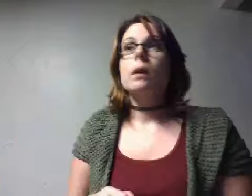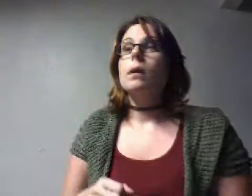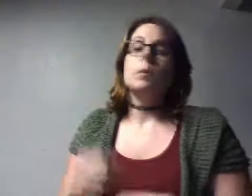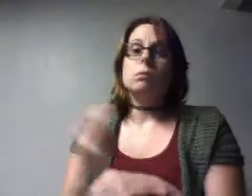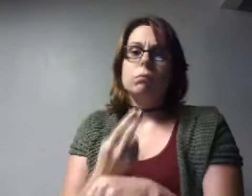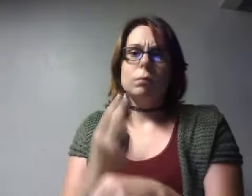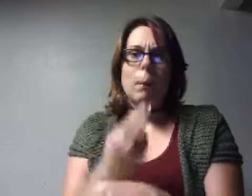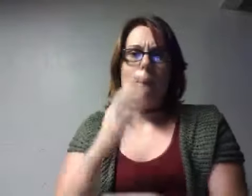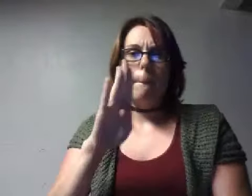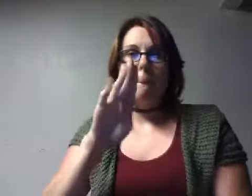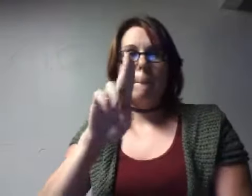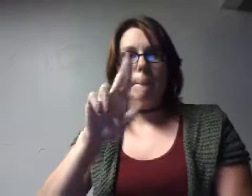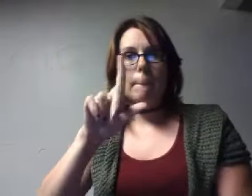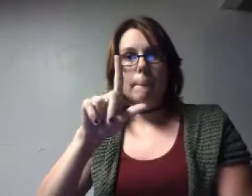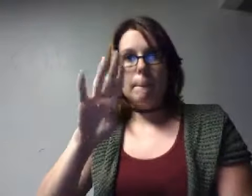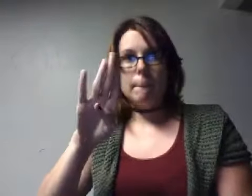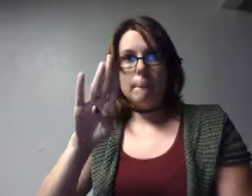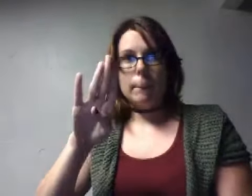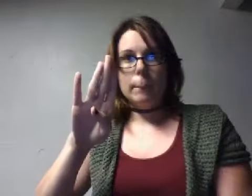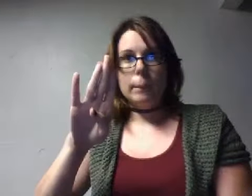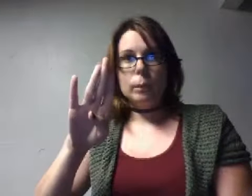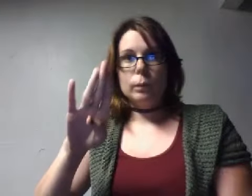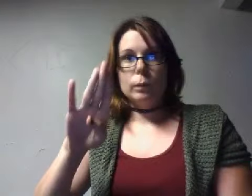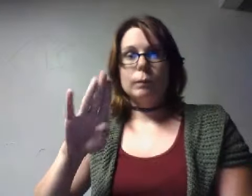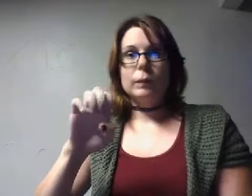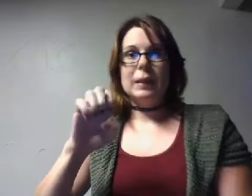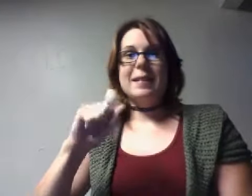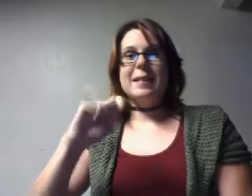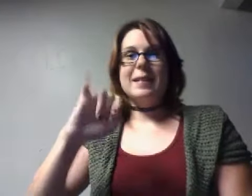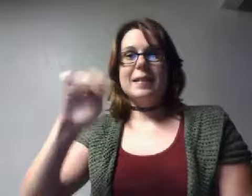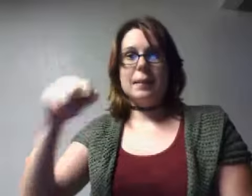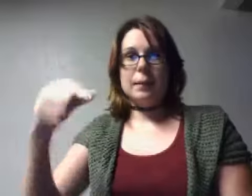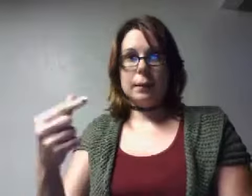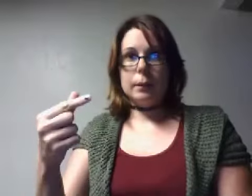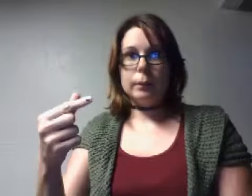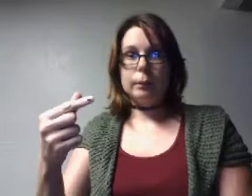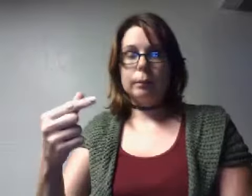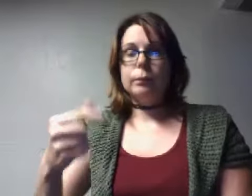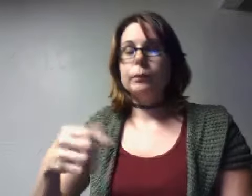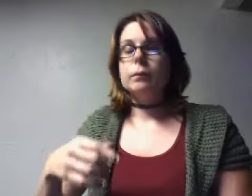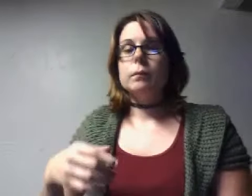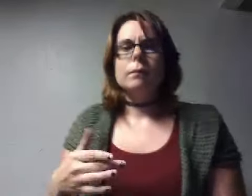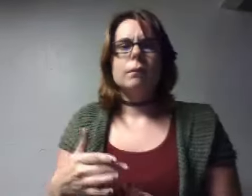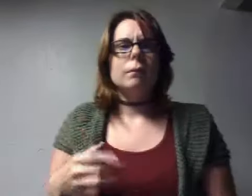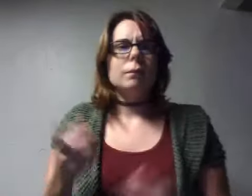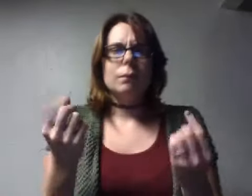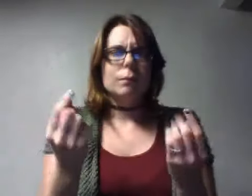know much about photography, the bulb setting on the camera allows the shutter to stay open. And you can think of the shutter as